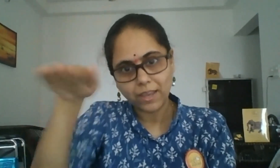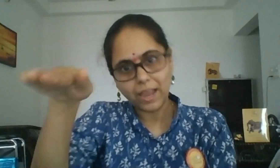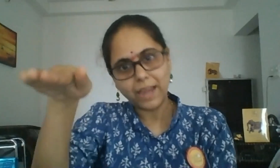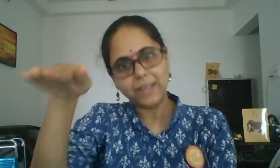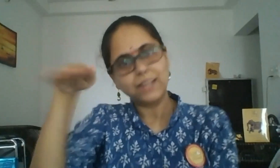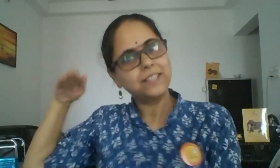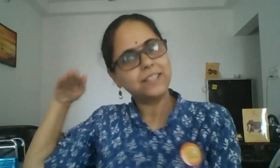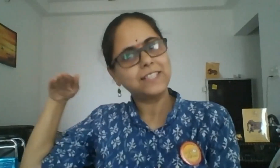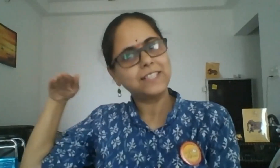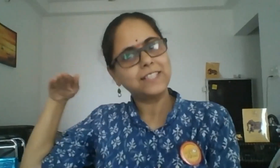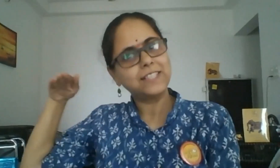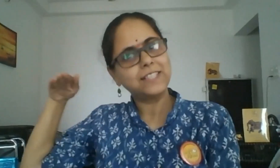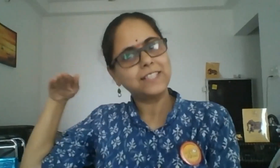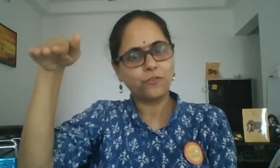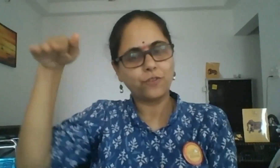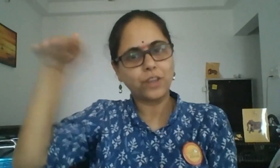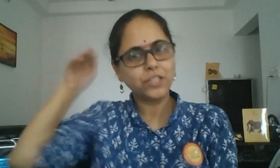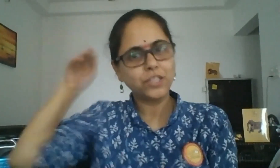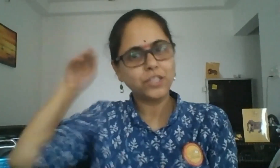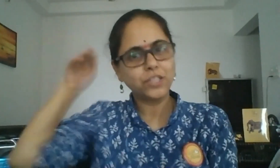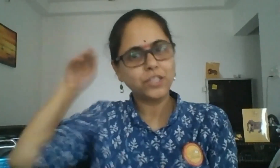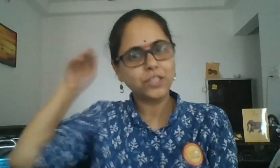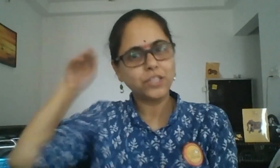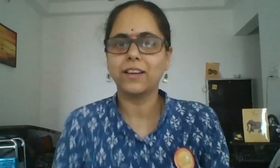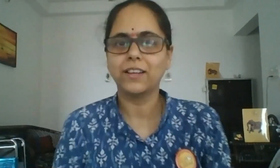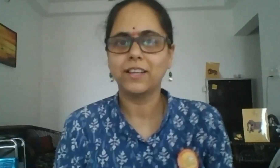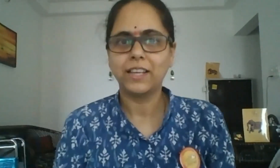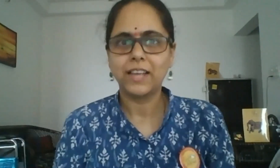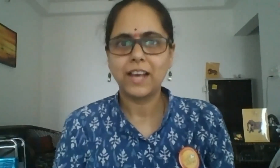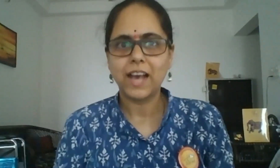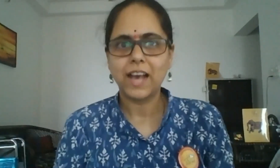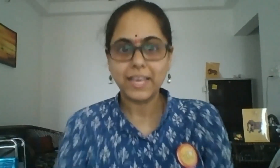and Z. Front, back. ISL.